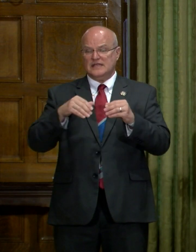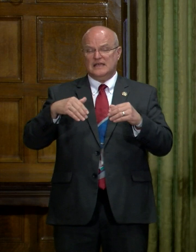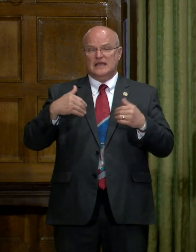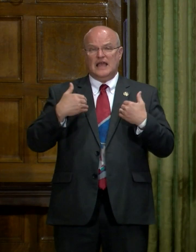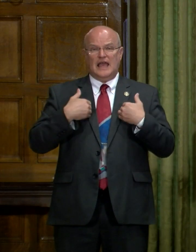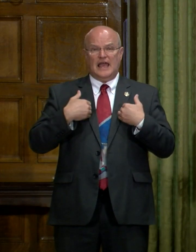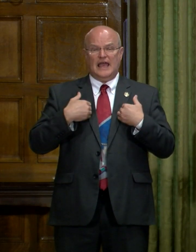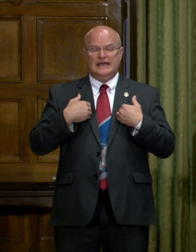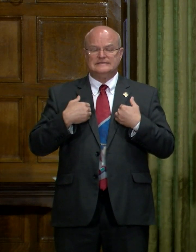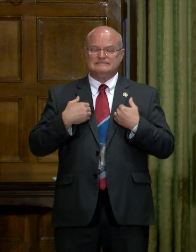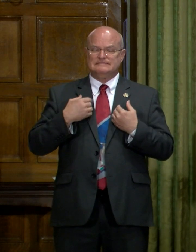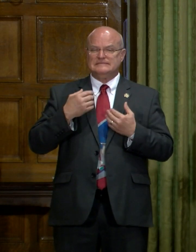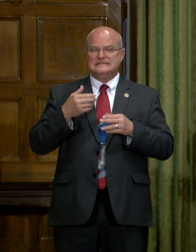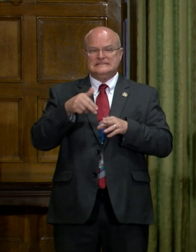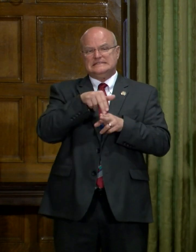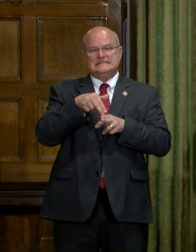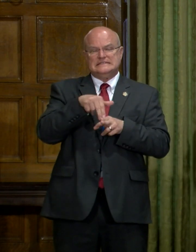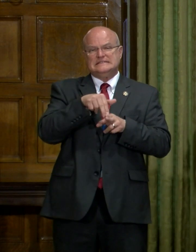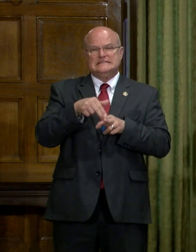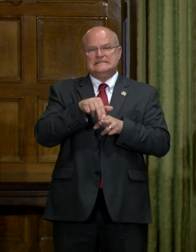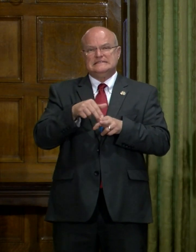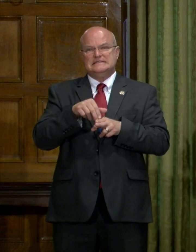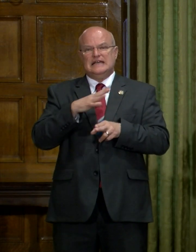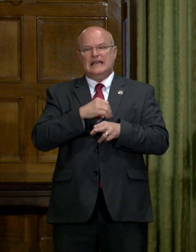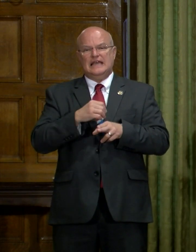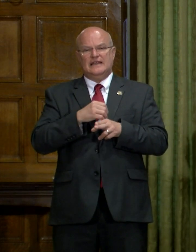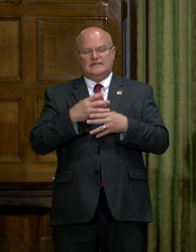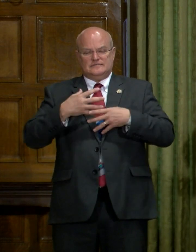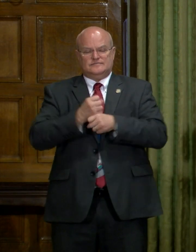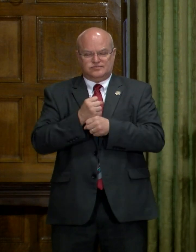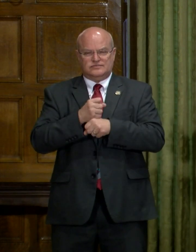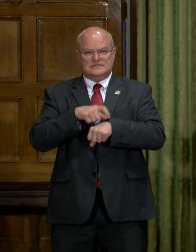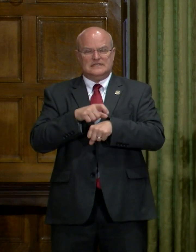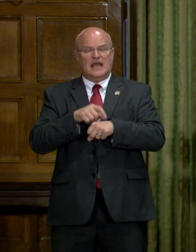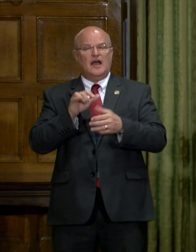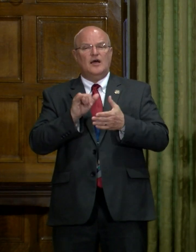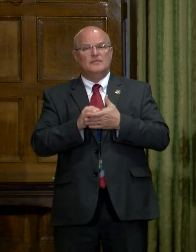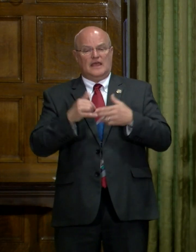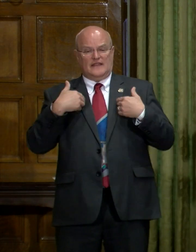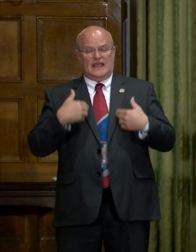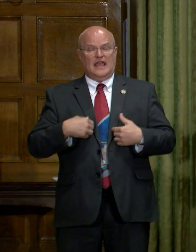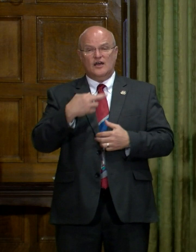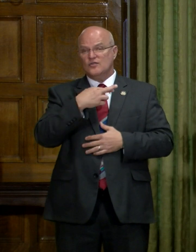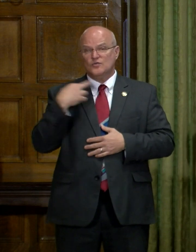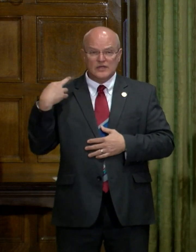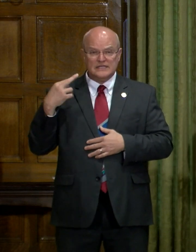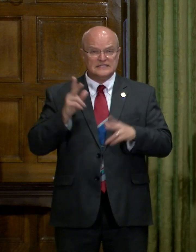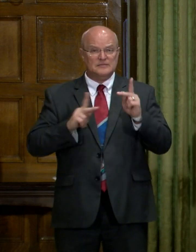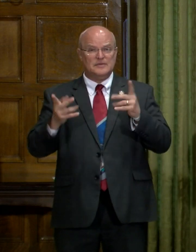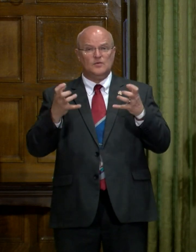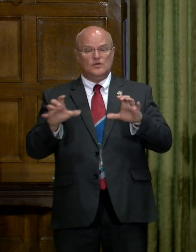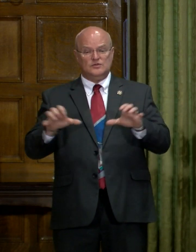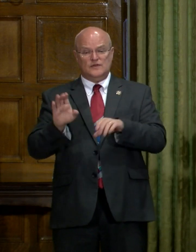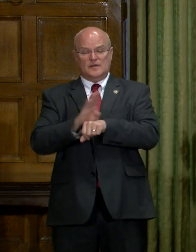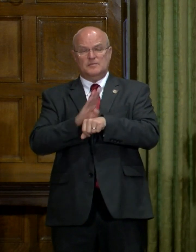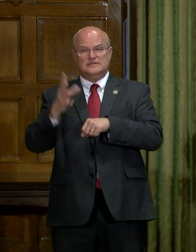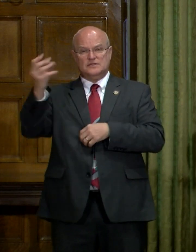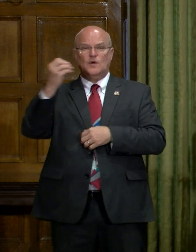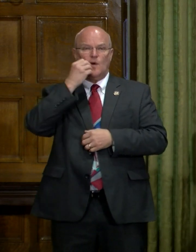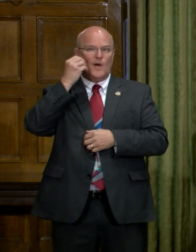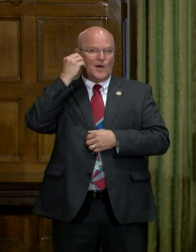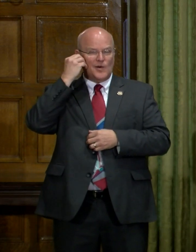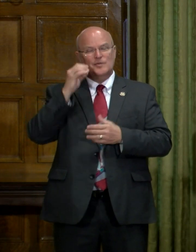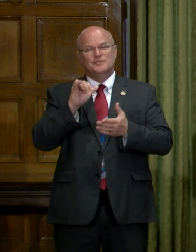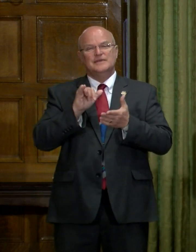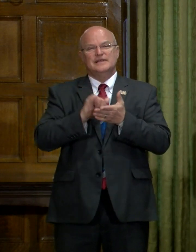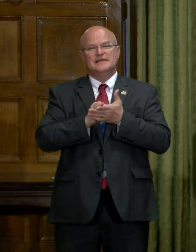had reservations in a very truncated session in which there's health risk and people want to do their business and go